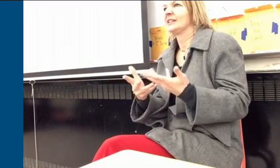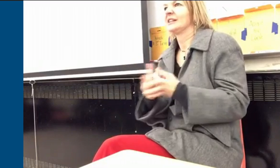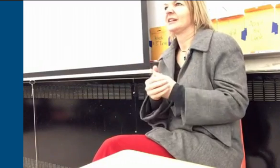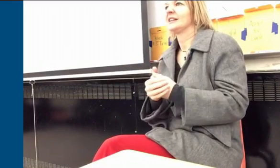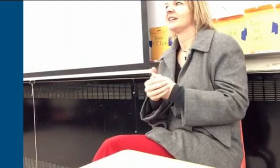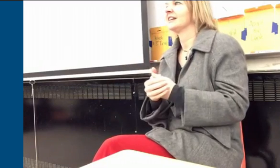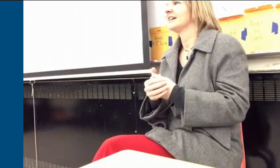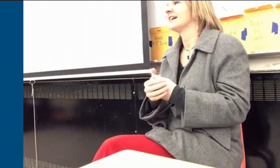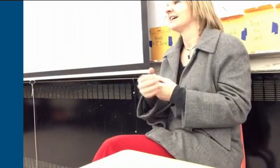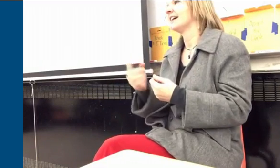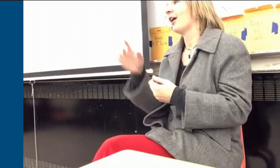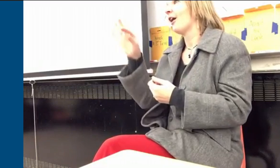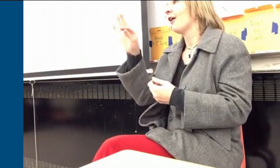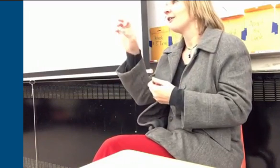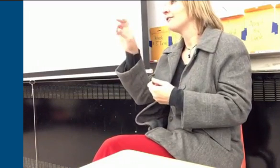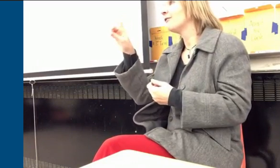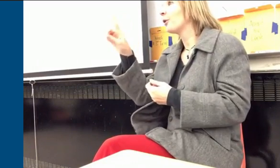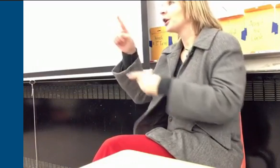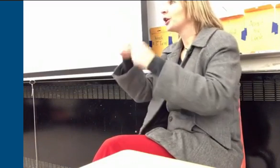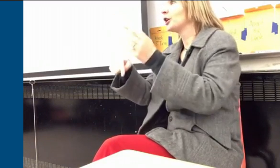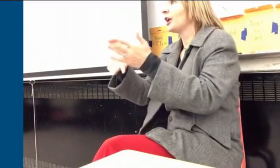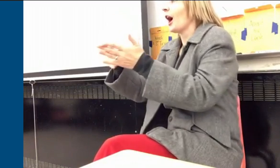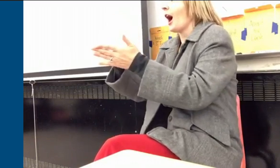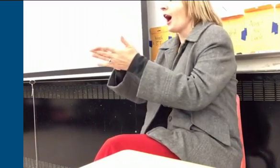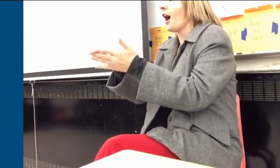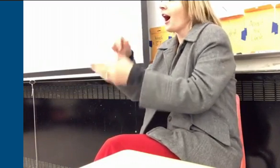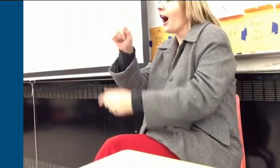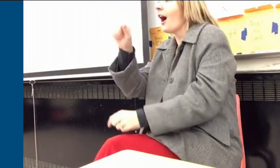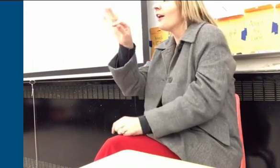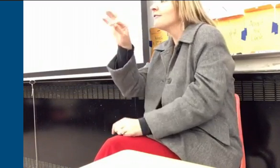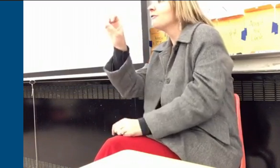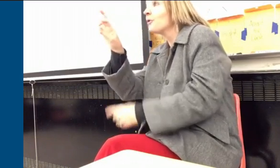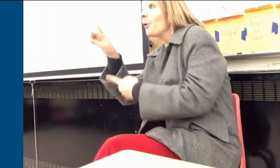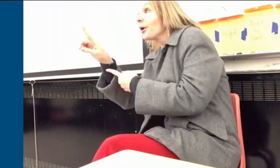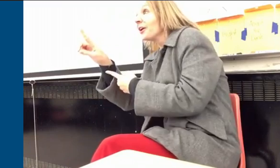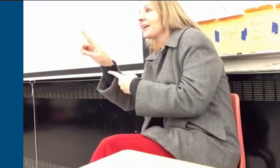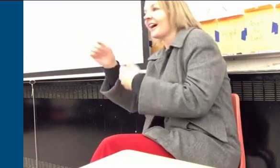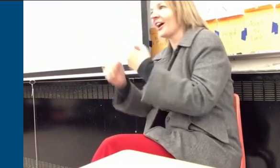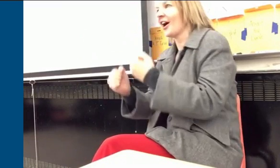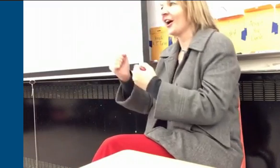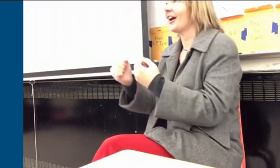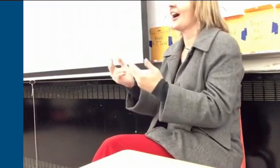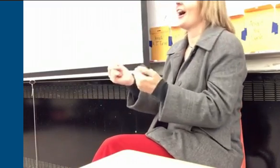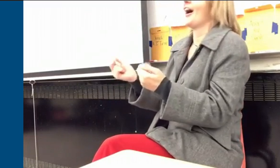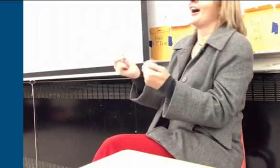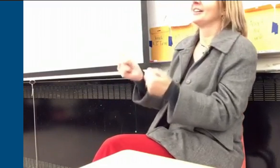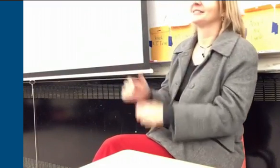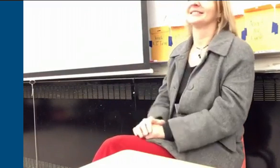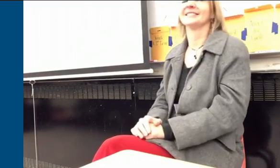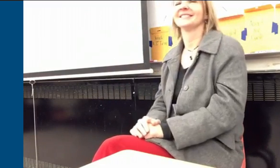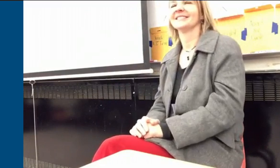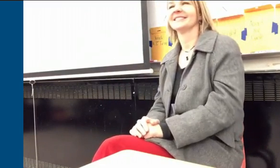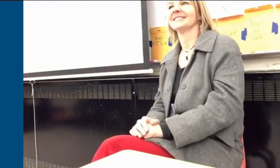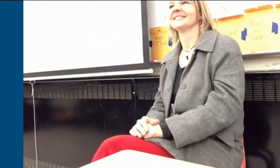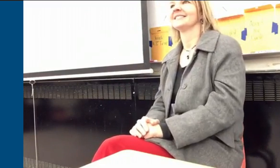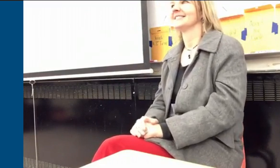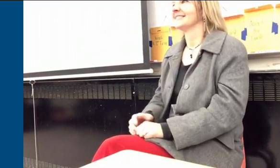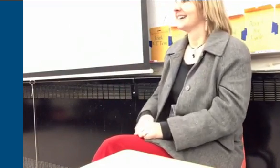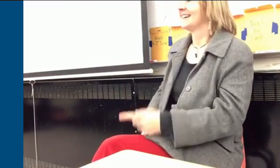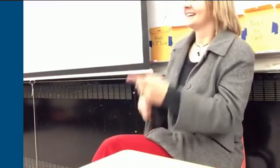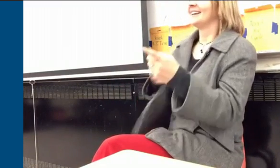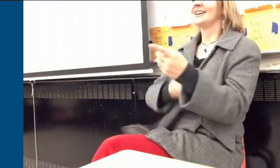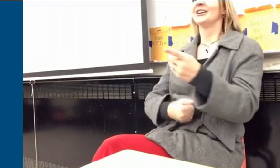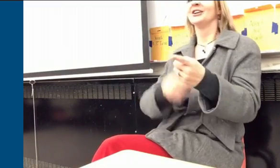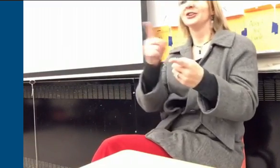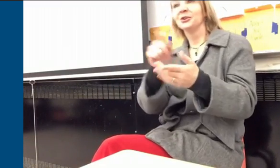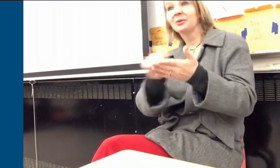funny. Ford, ha ha ha. Okay. I will write it down on a piece of paper. Here, you write it down on a piece of paper that you said that